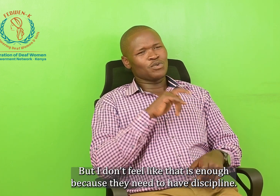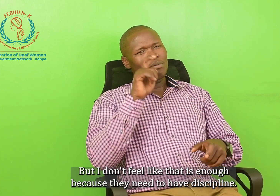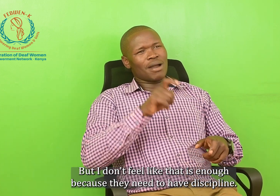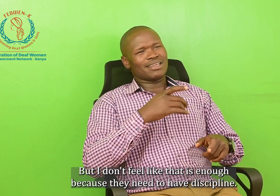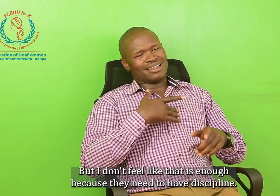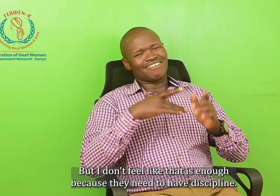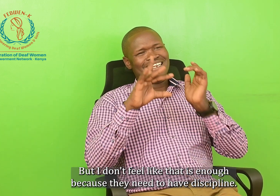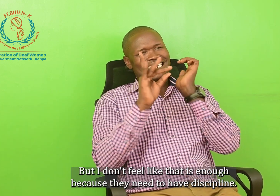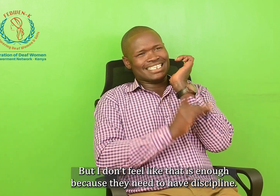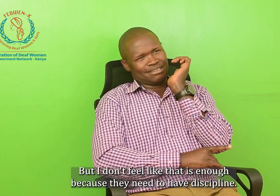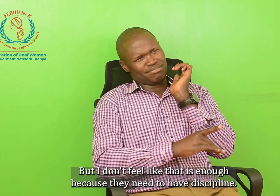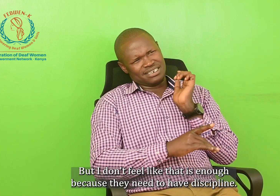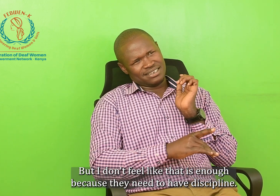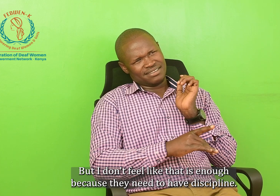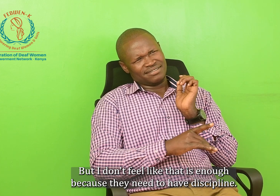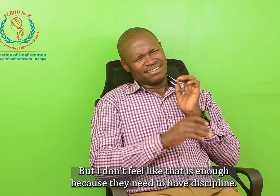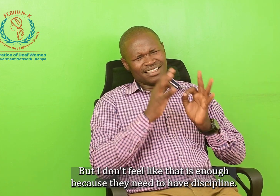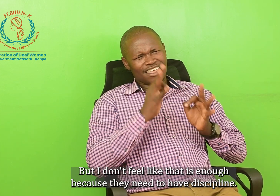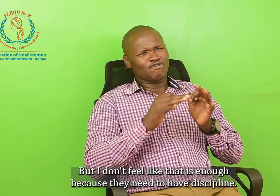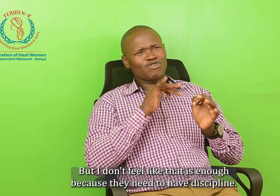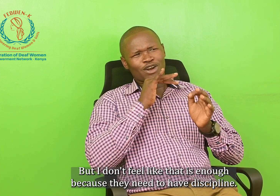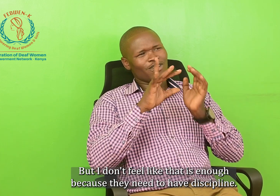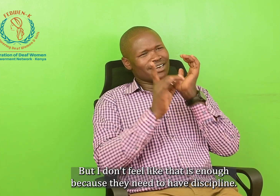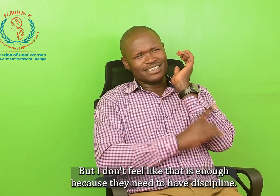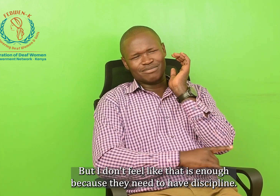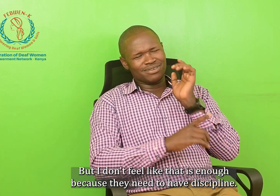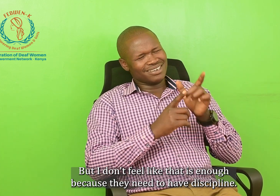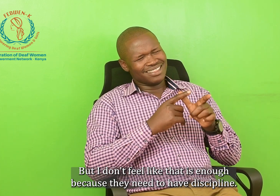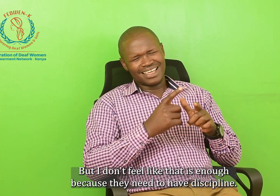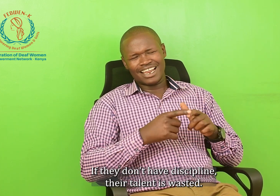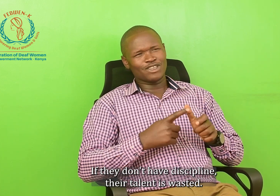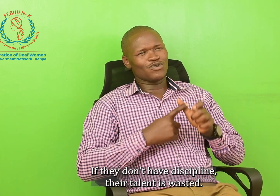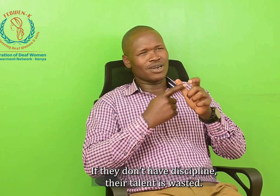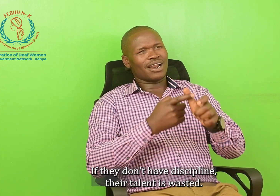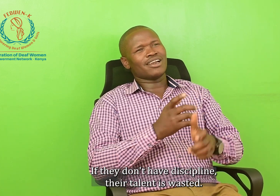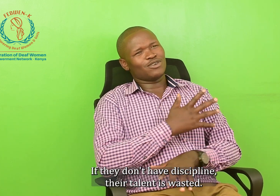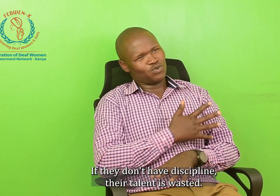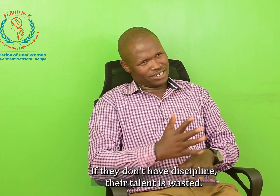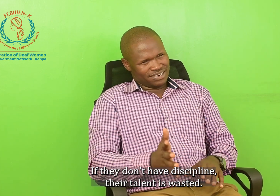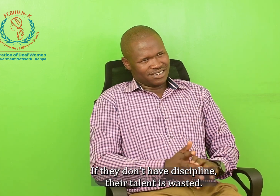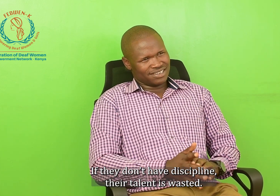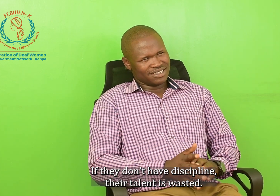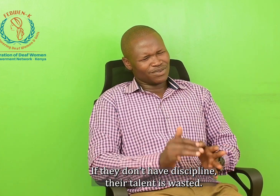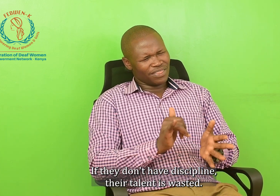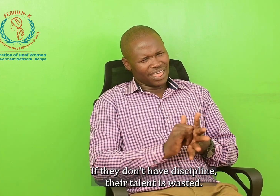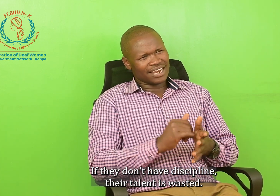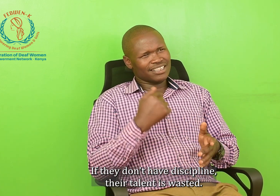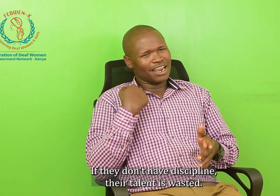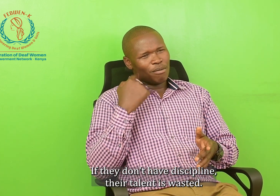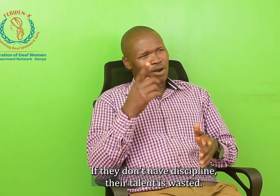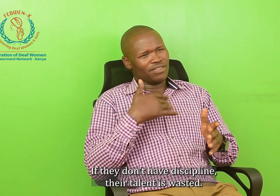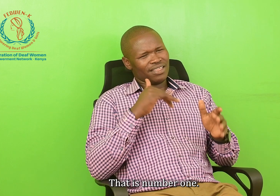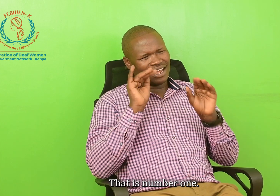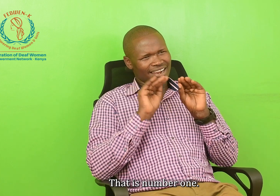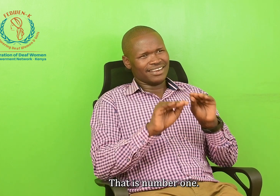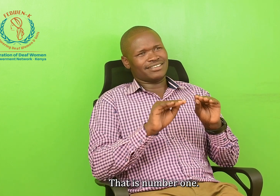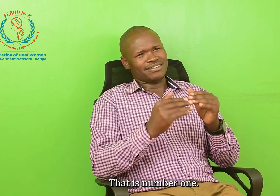like that is enough, because they need to have discipline. If they don't have discipline, their talent is wasted. That is number 1